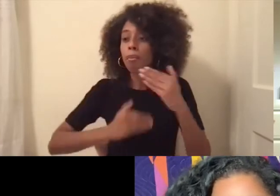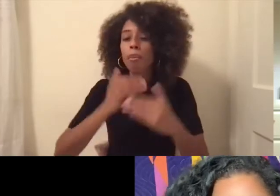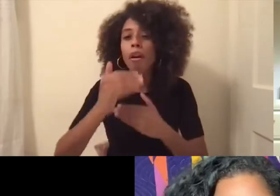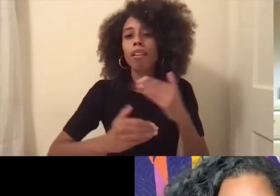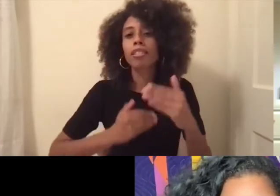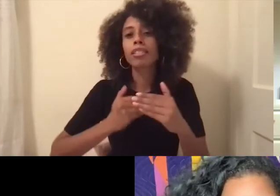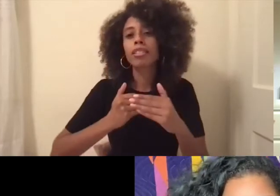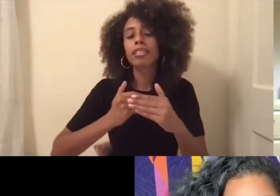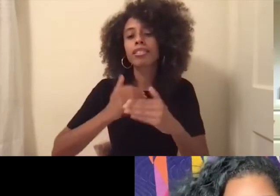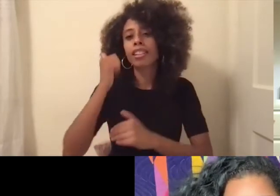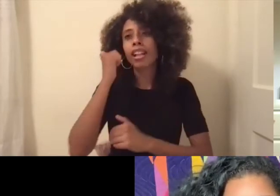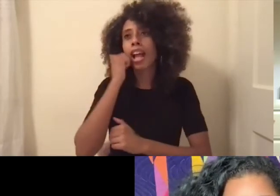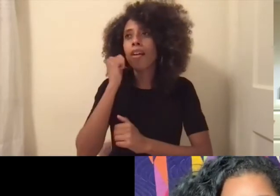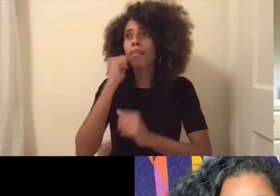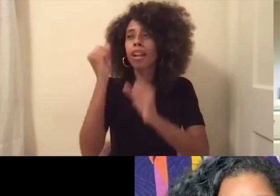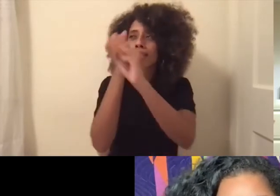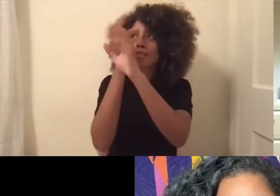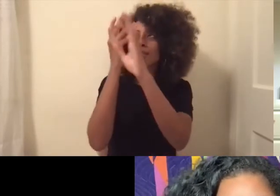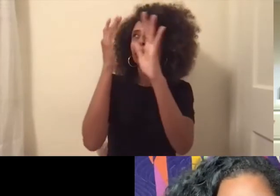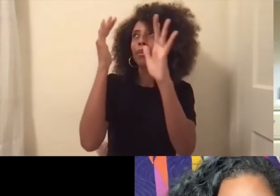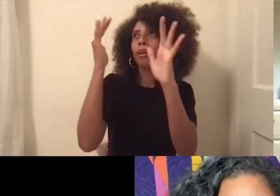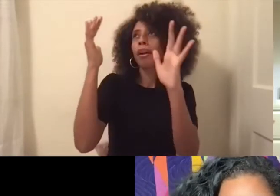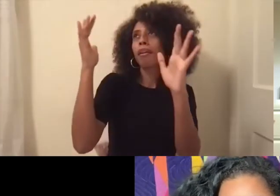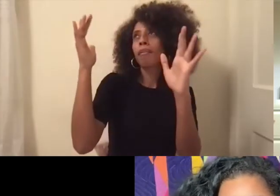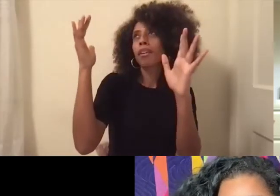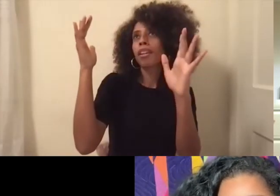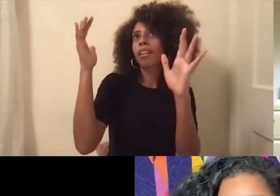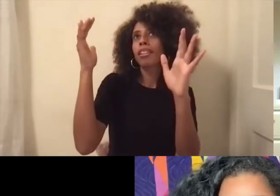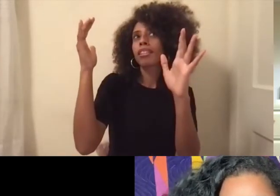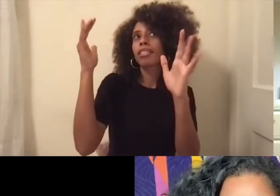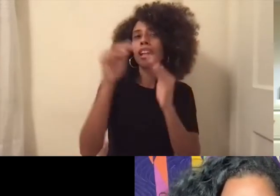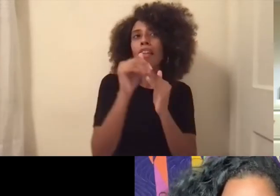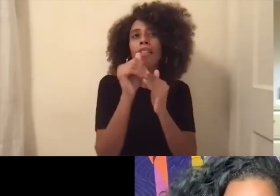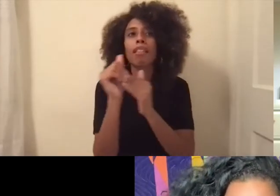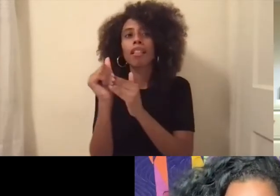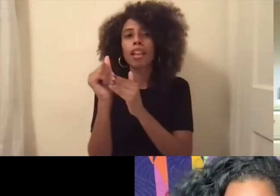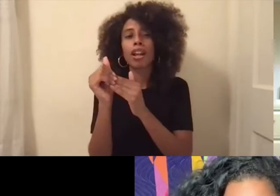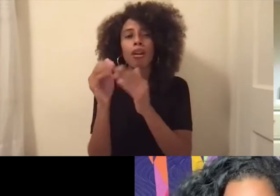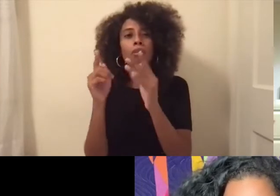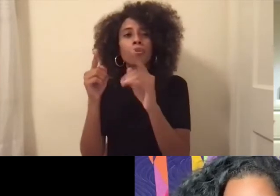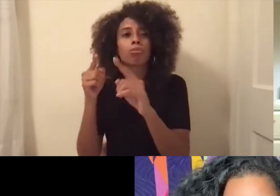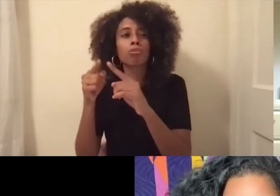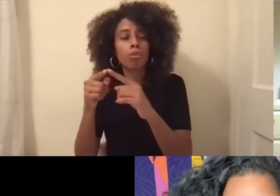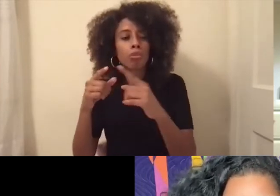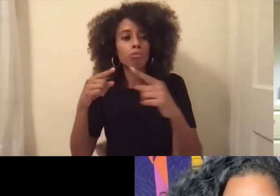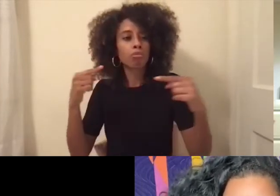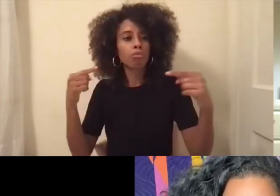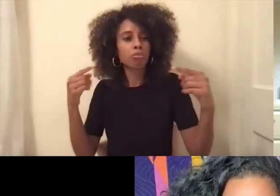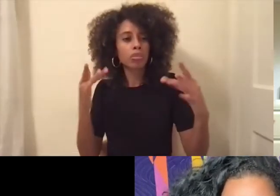everyday, leanings towards the sufferings, and active movement.